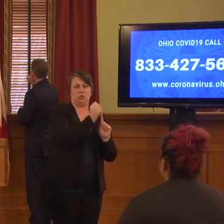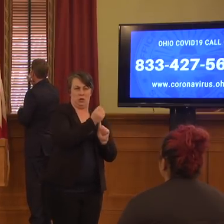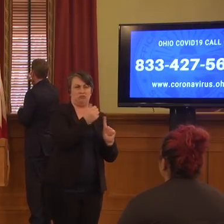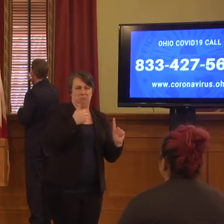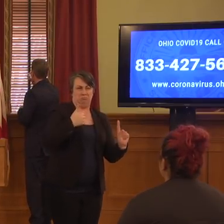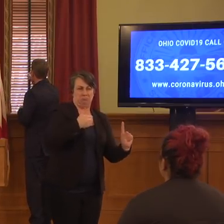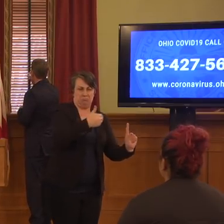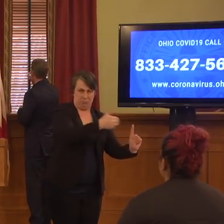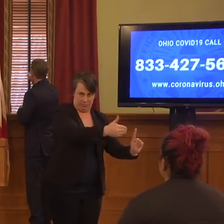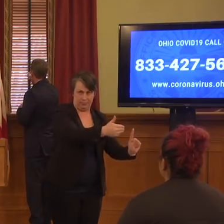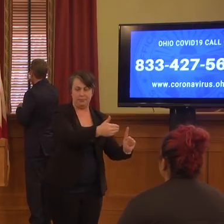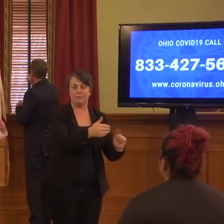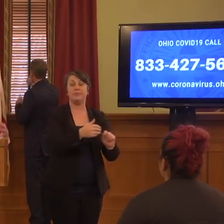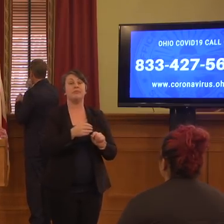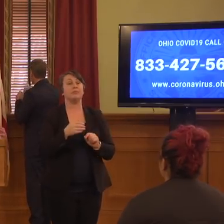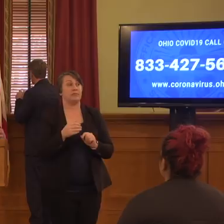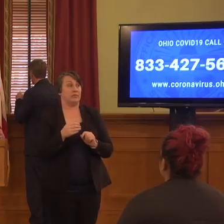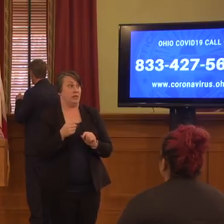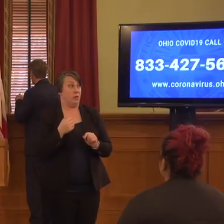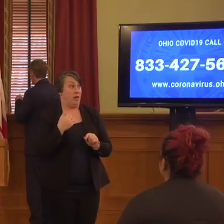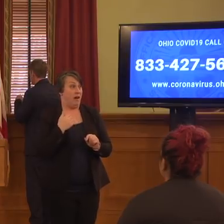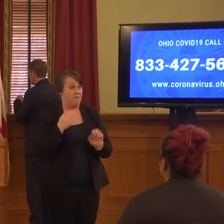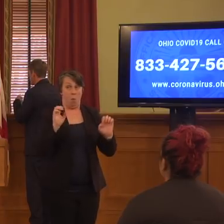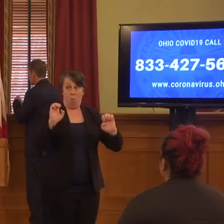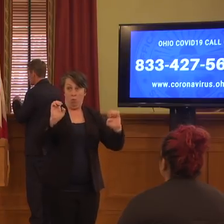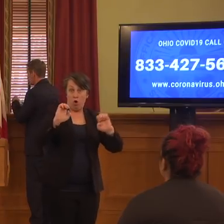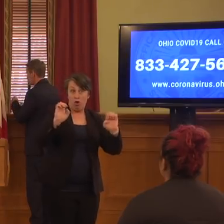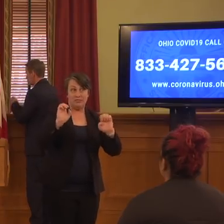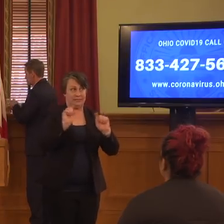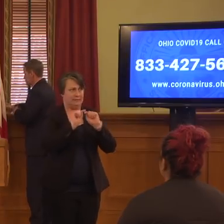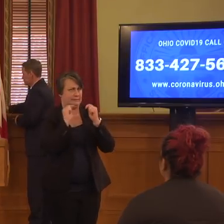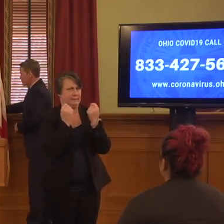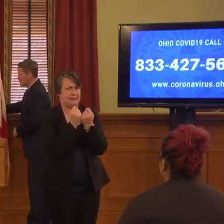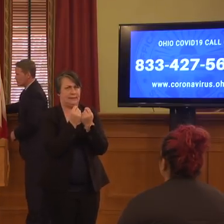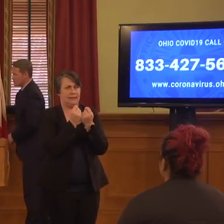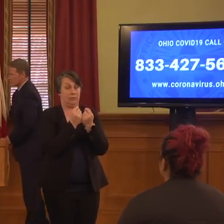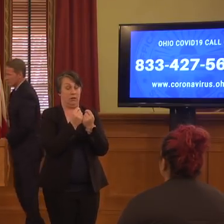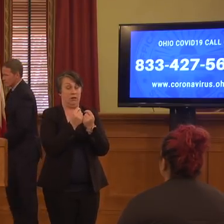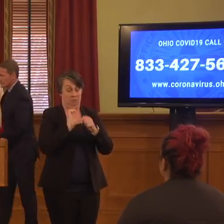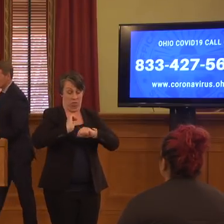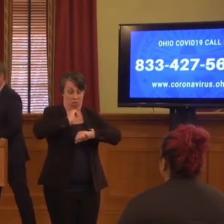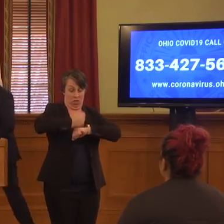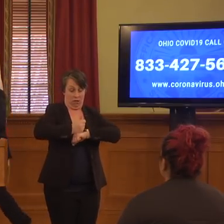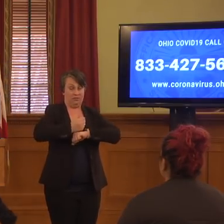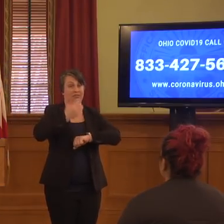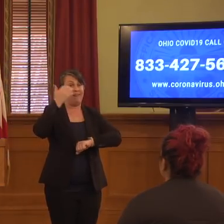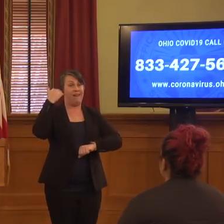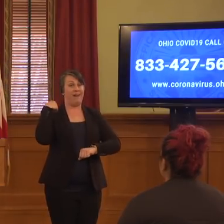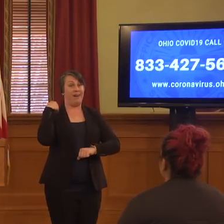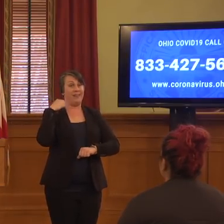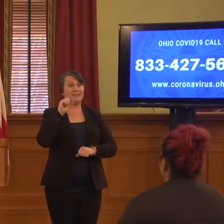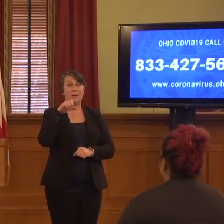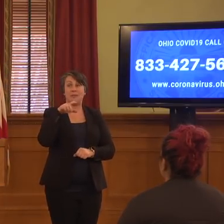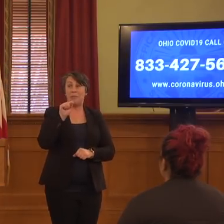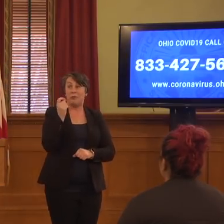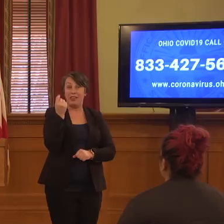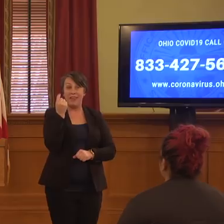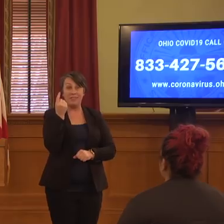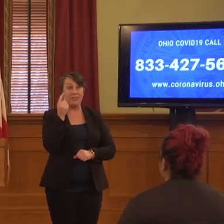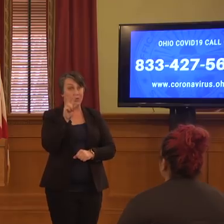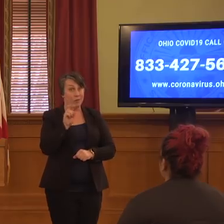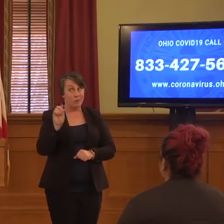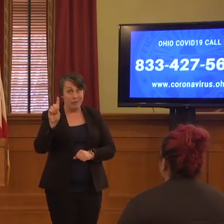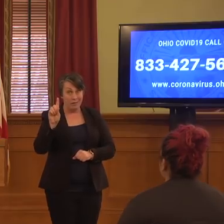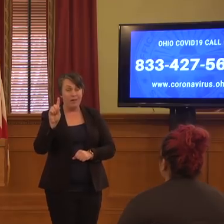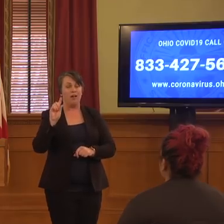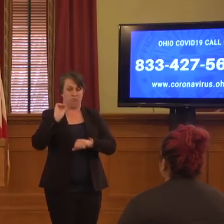have a whole emergency preparedness team. We've had this since 9/11. It's funded by the federal government. There